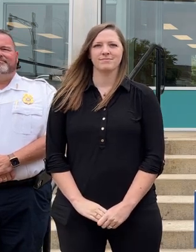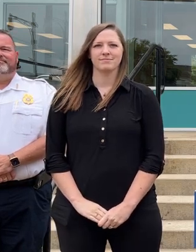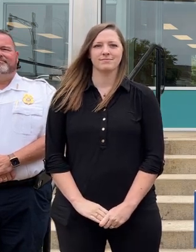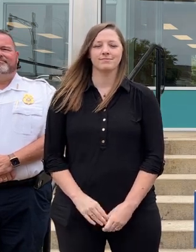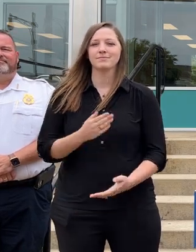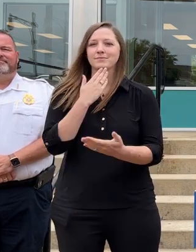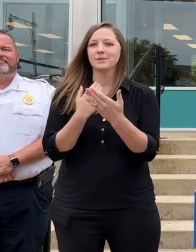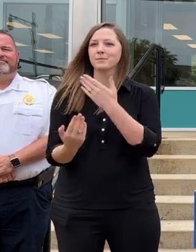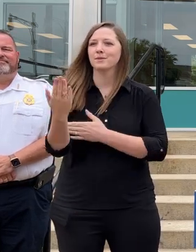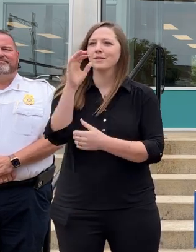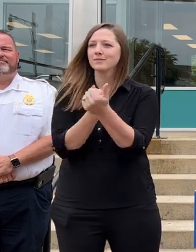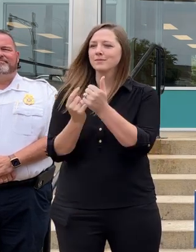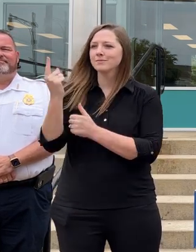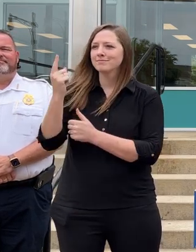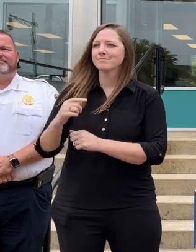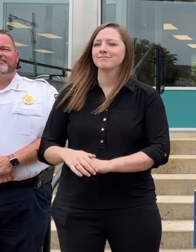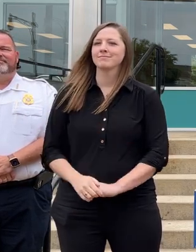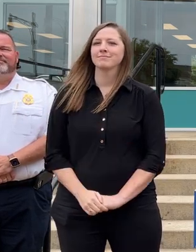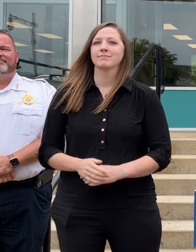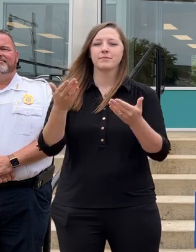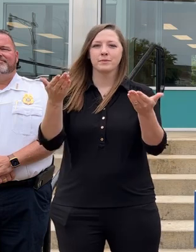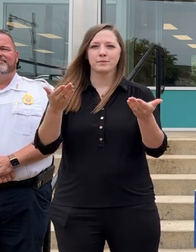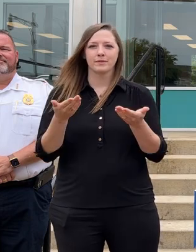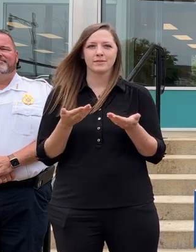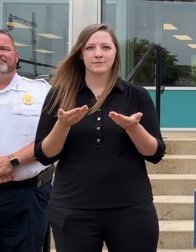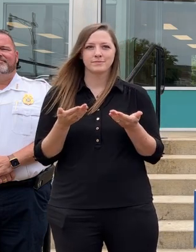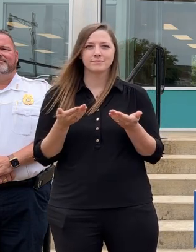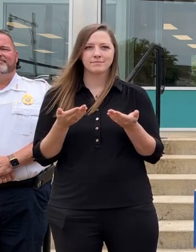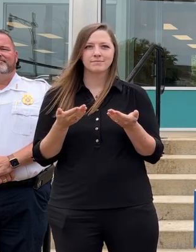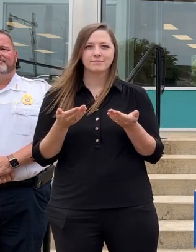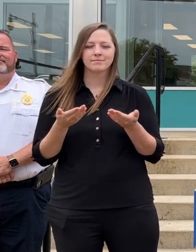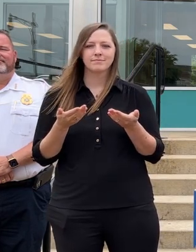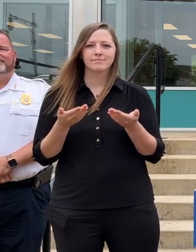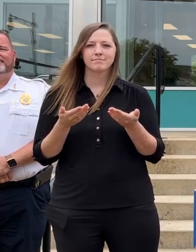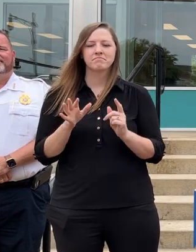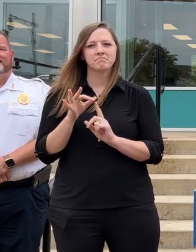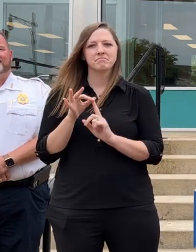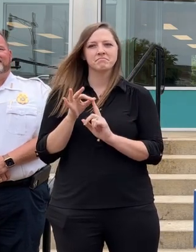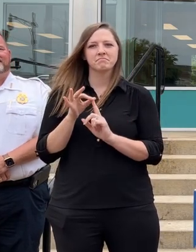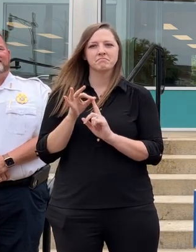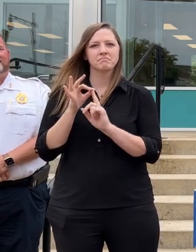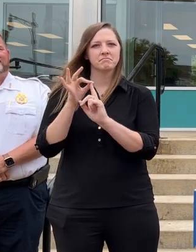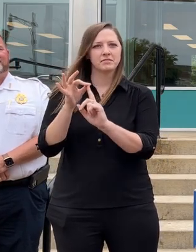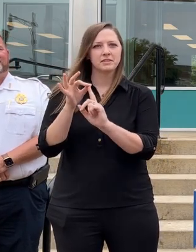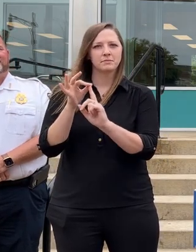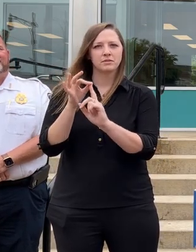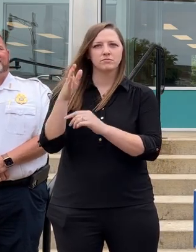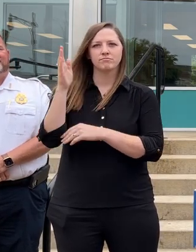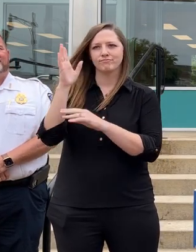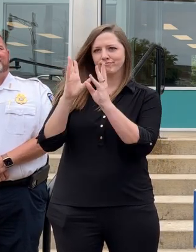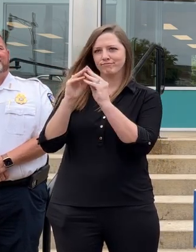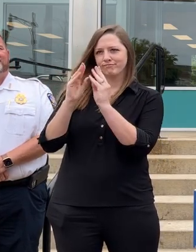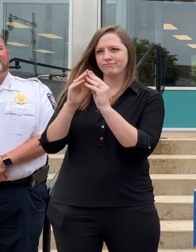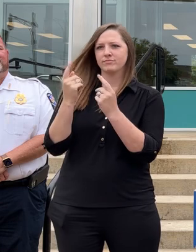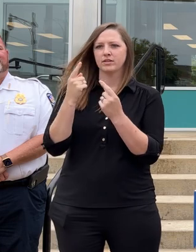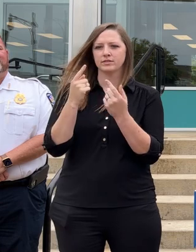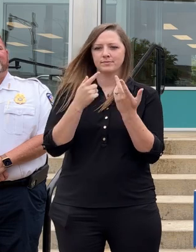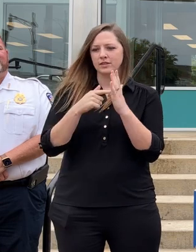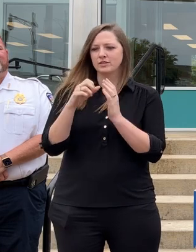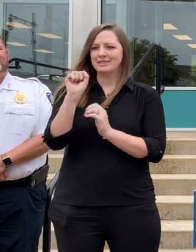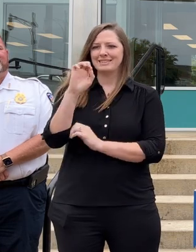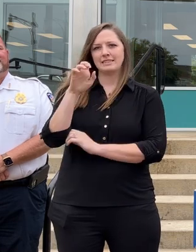Good morning, everybody. Welcome to a special press conference in regards to